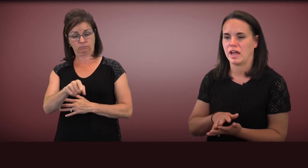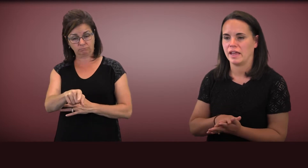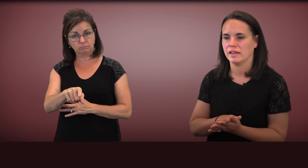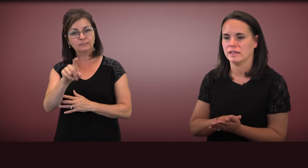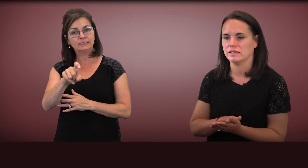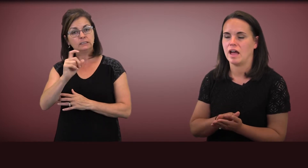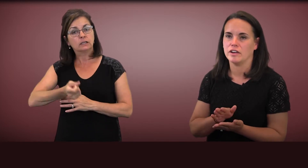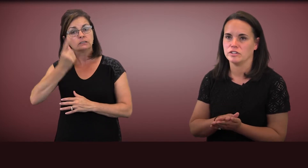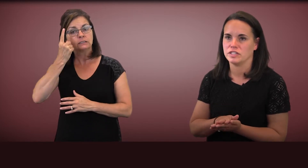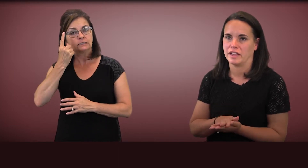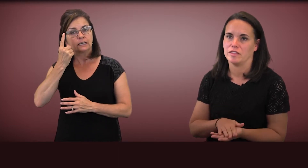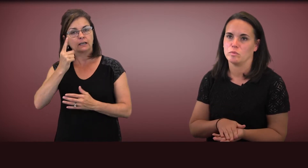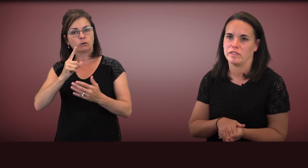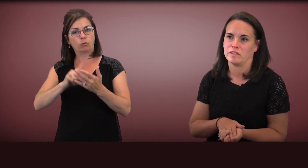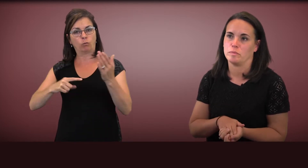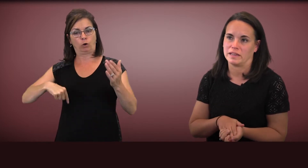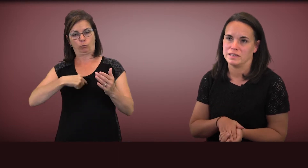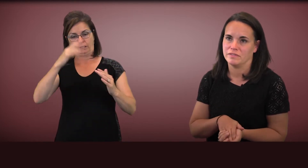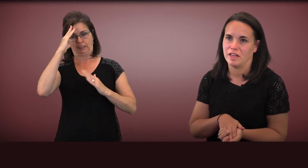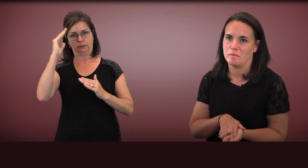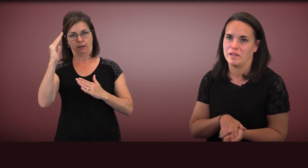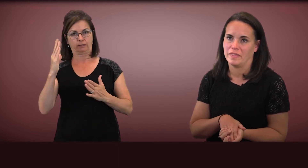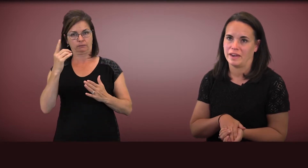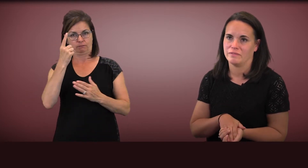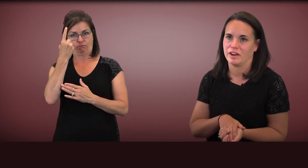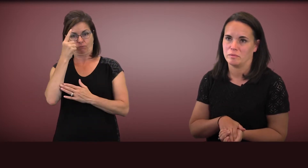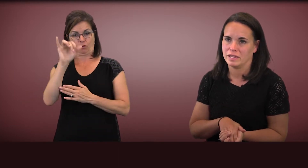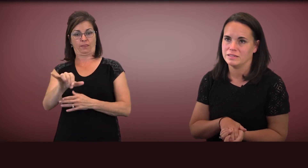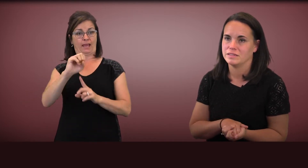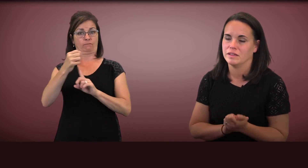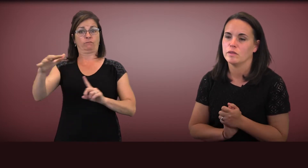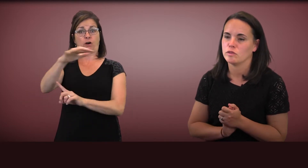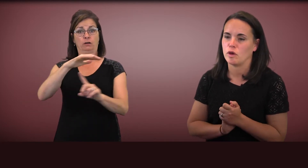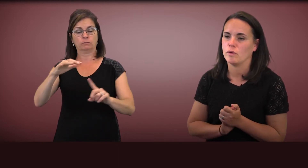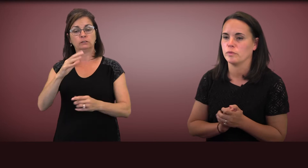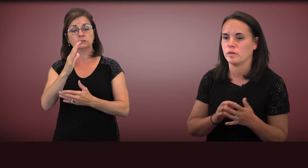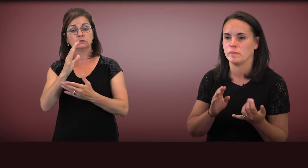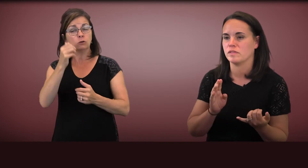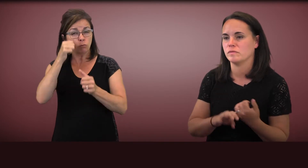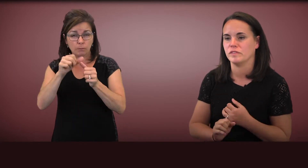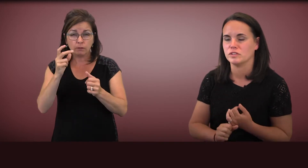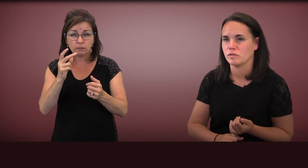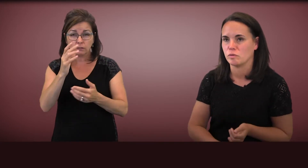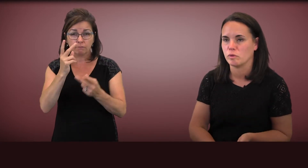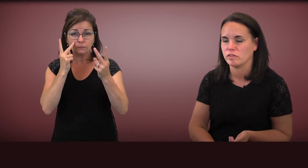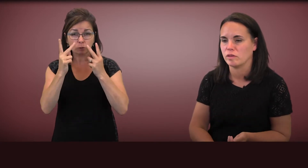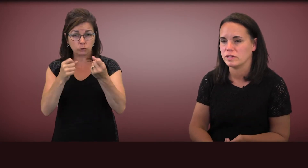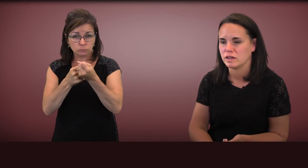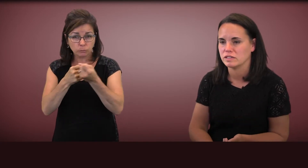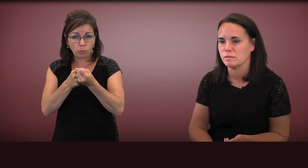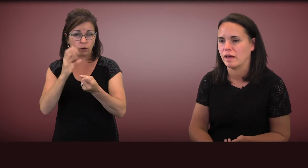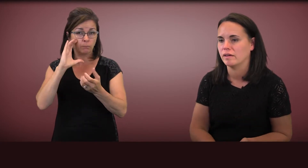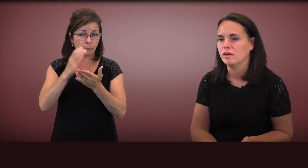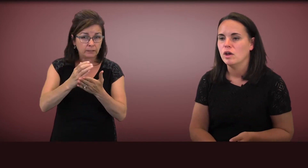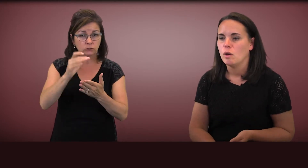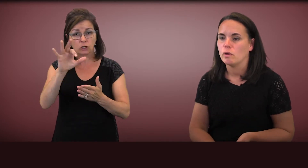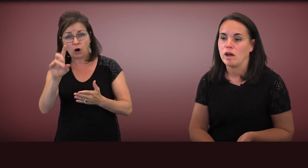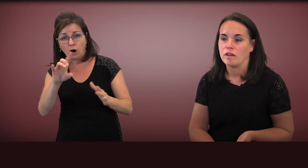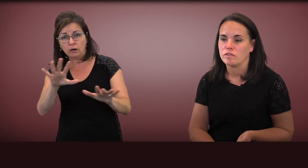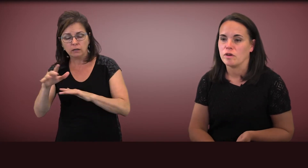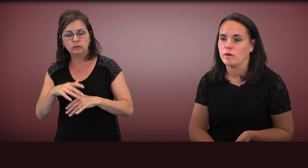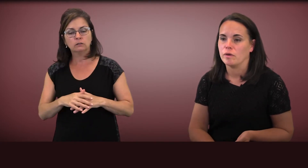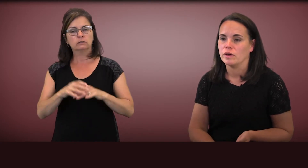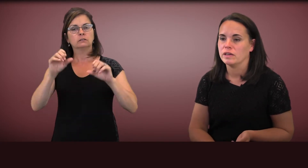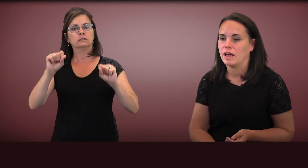that the child understands what's expected of them in that environment. So some of the visual supports that we talked about,